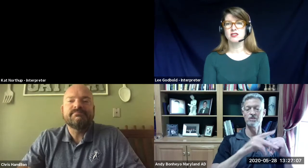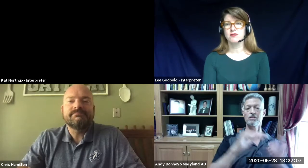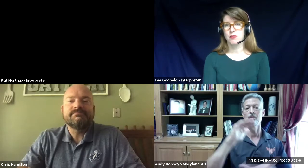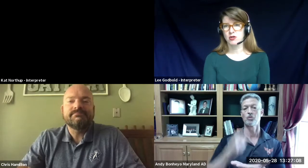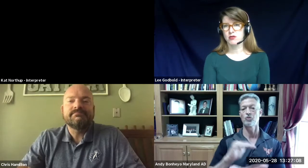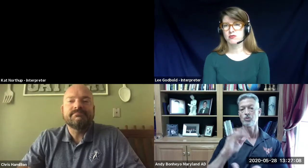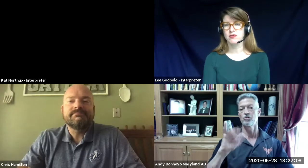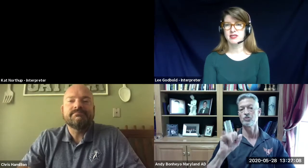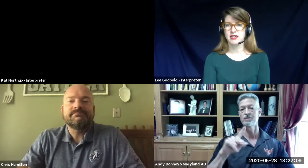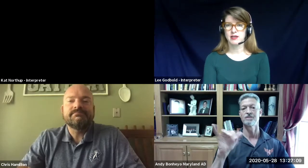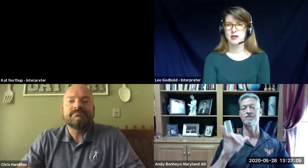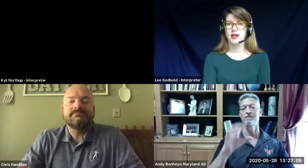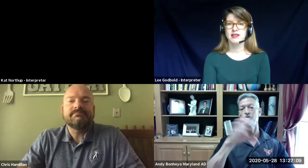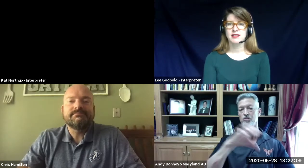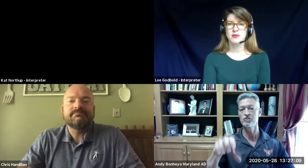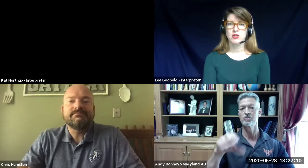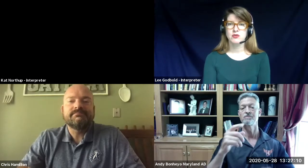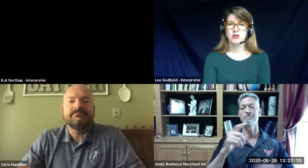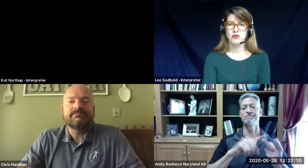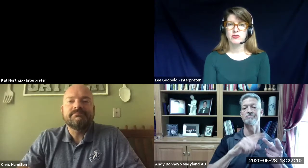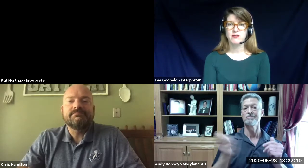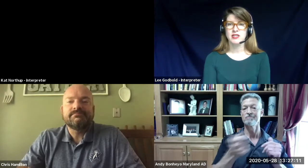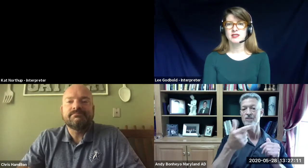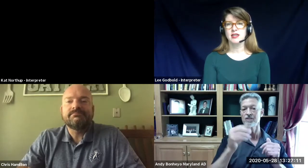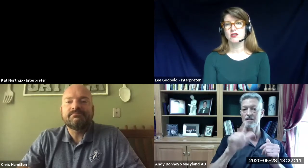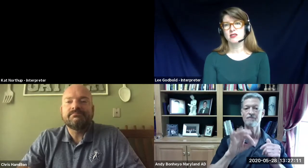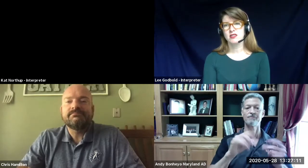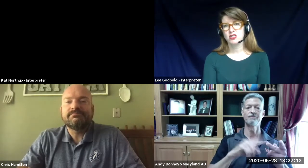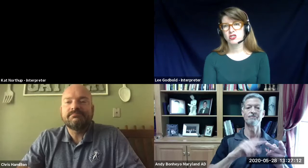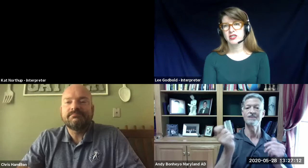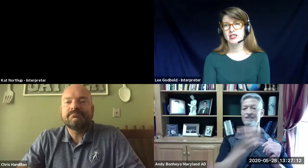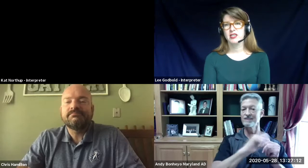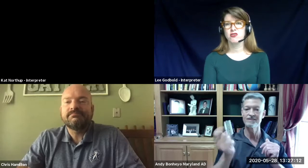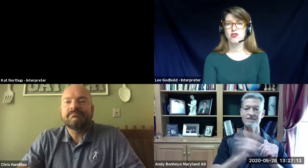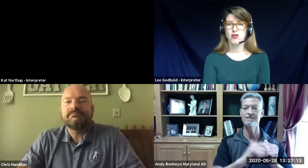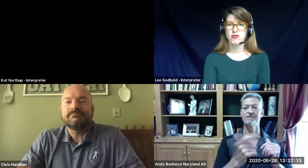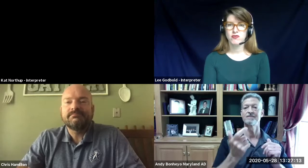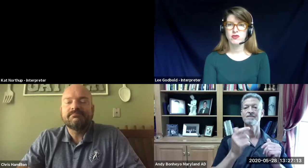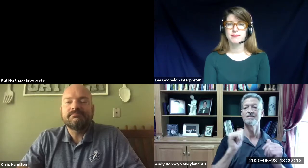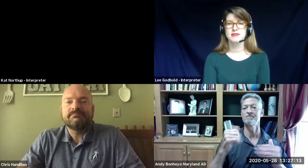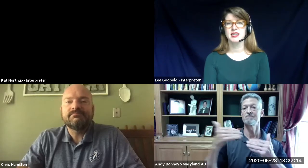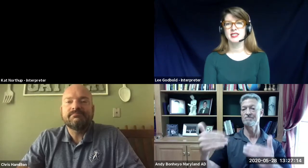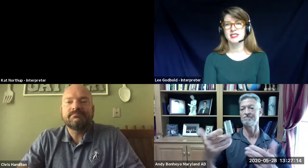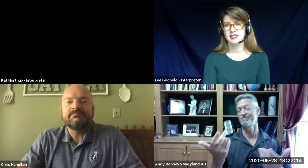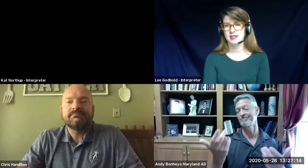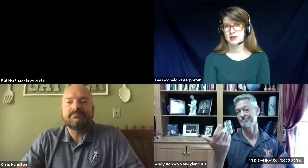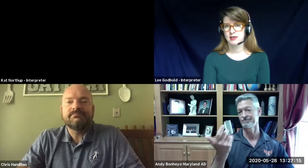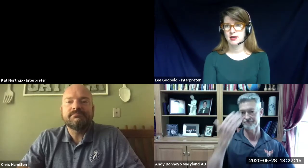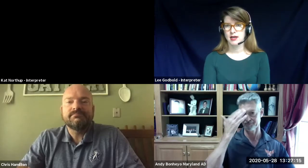as football, wrestling, and then some of those low risk events like cross country, golf, tennis,